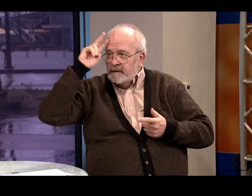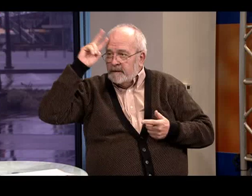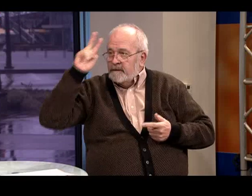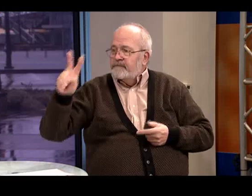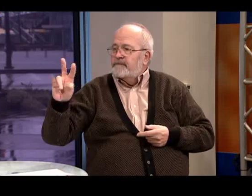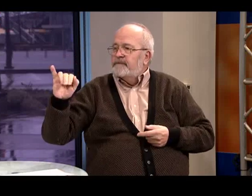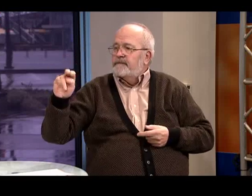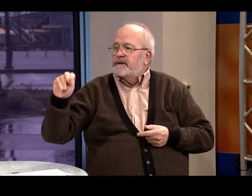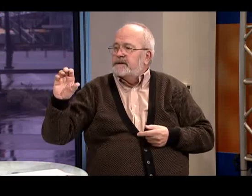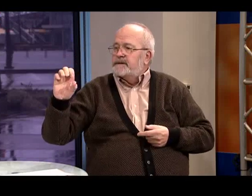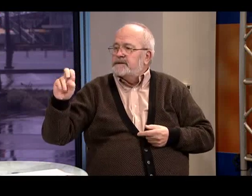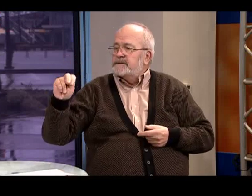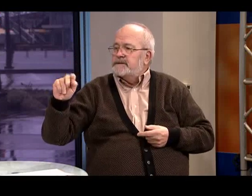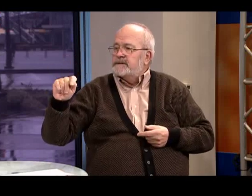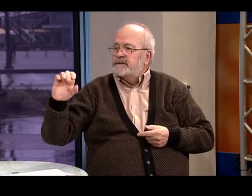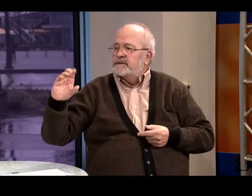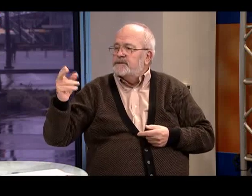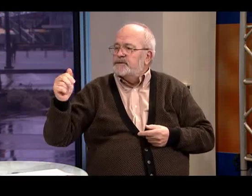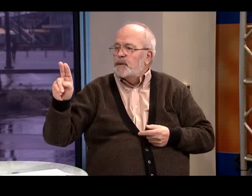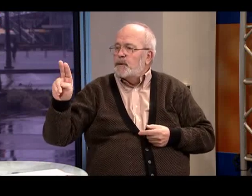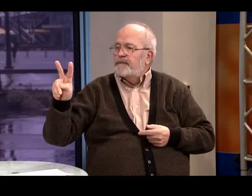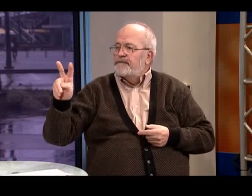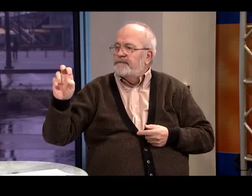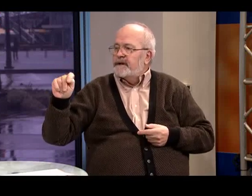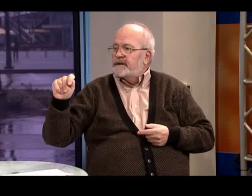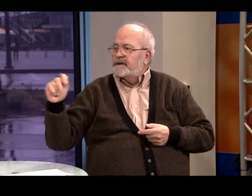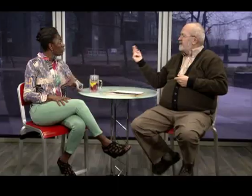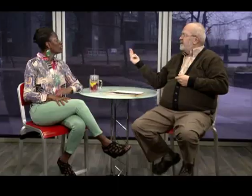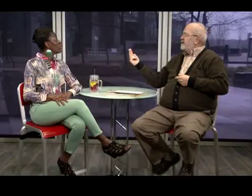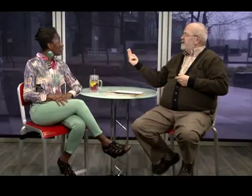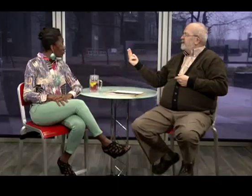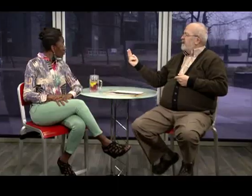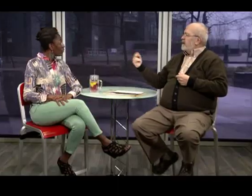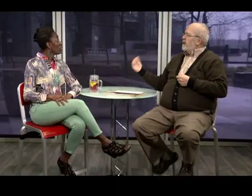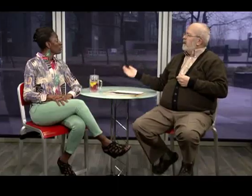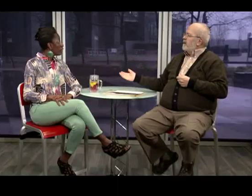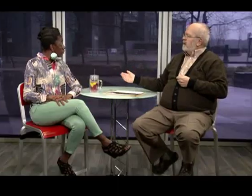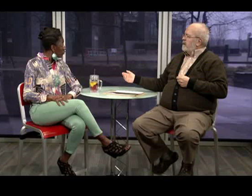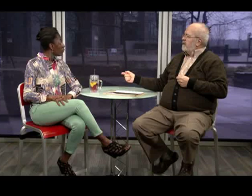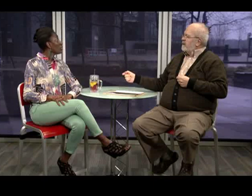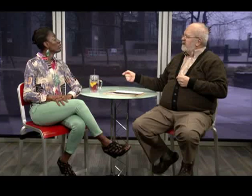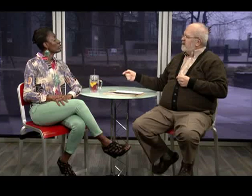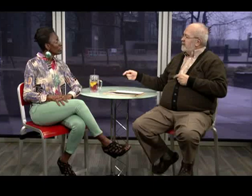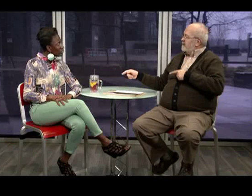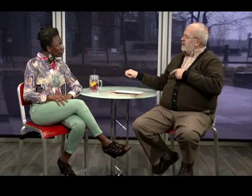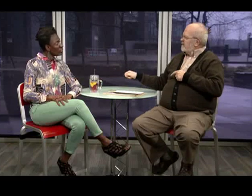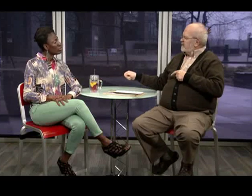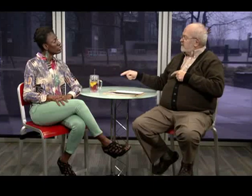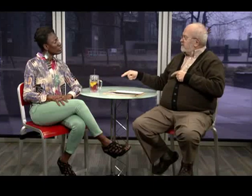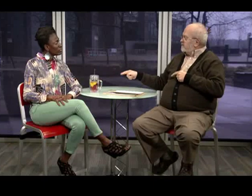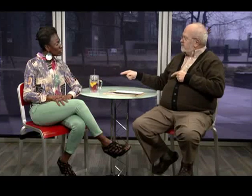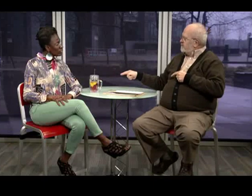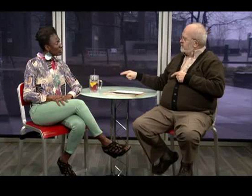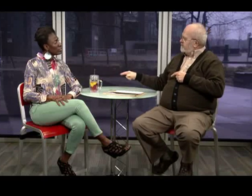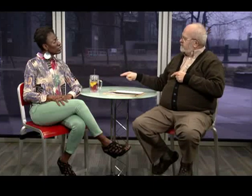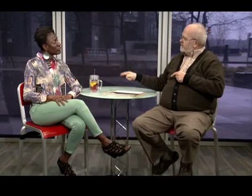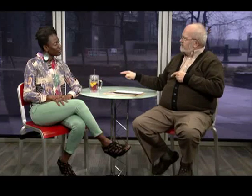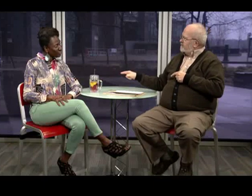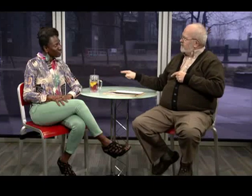was one of them, and Vincent Chauvet was another one. So we were working with the 2 of them who were involved